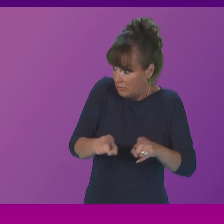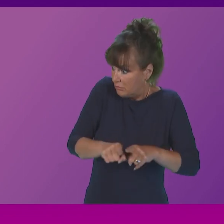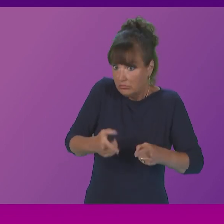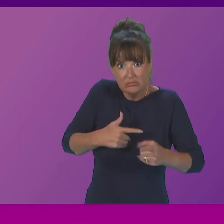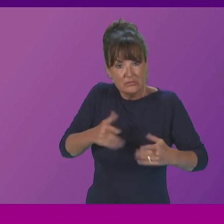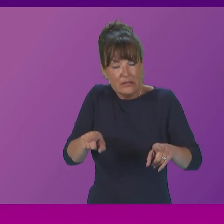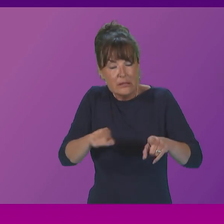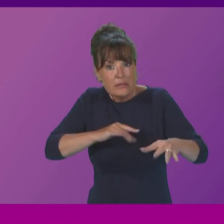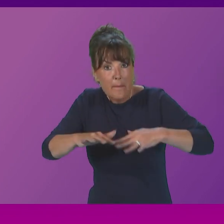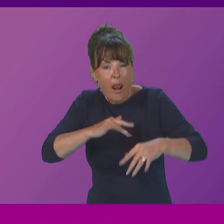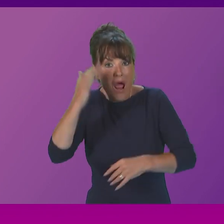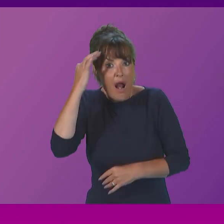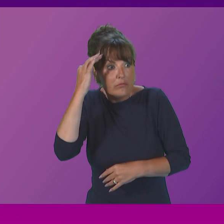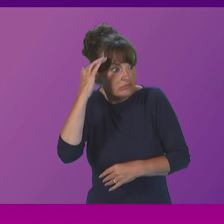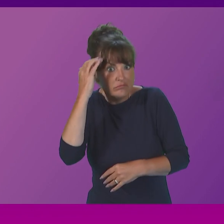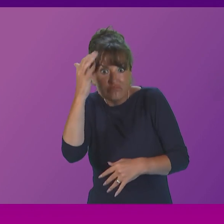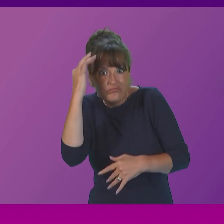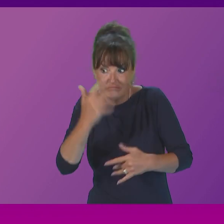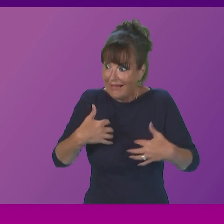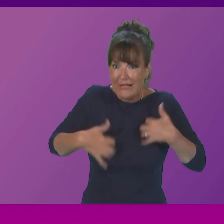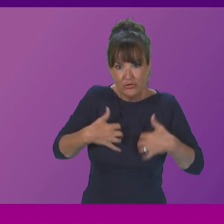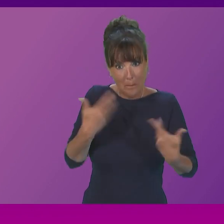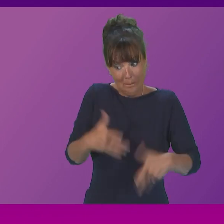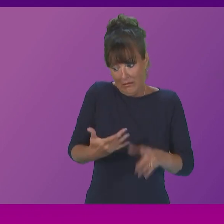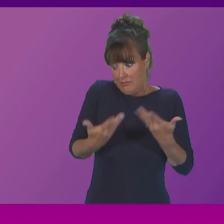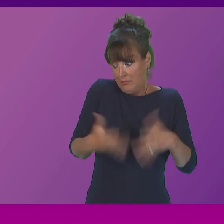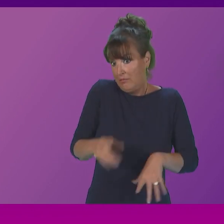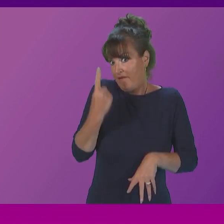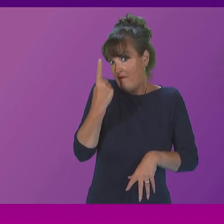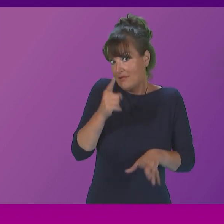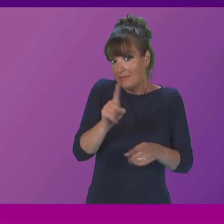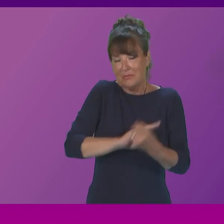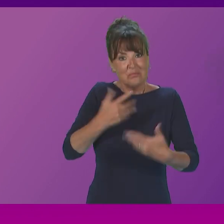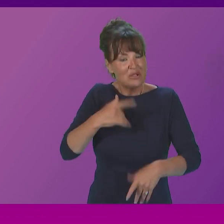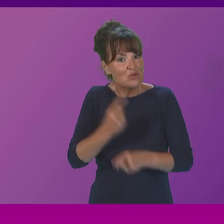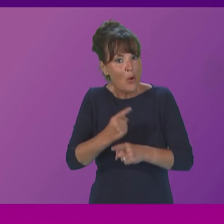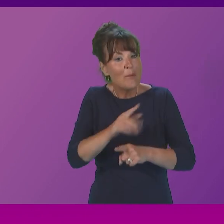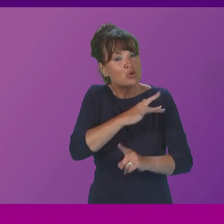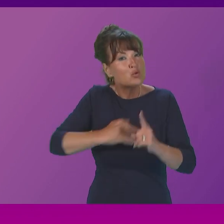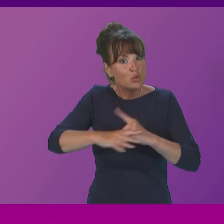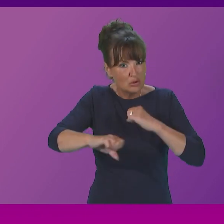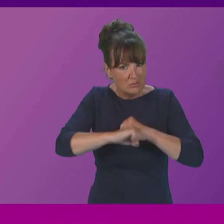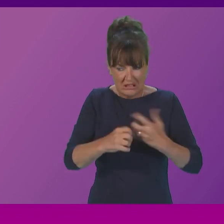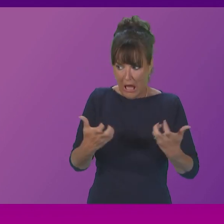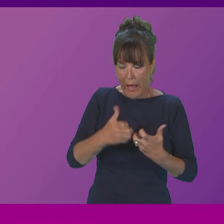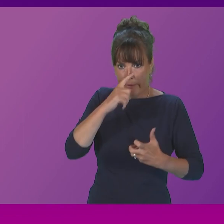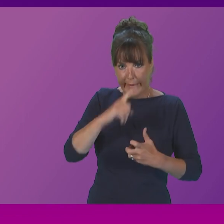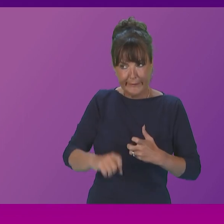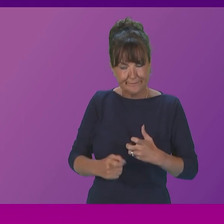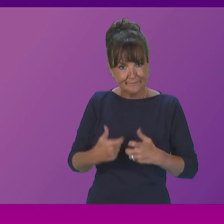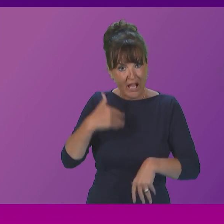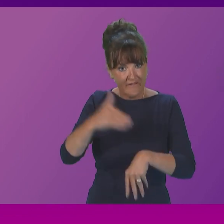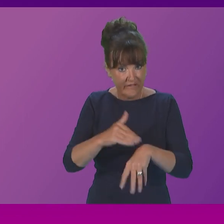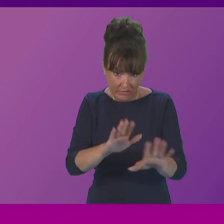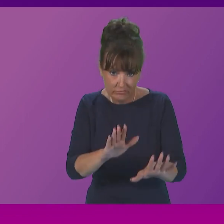where we looked at social media and the impact that can have on women in politics, and I'm sure you'll be only too well aware that it's not always